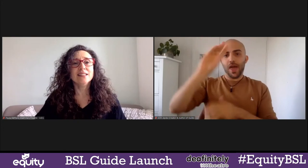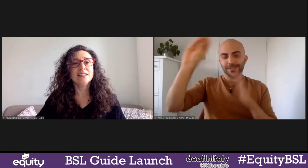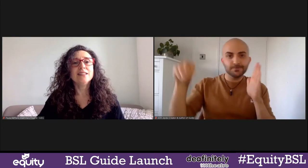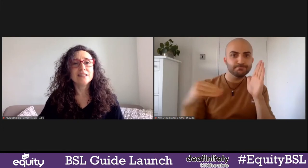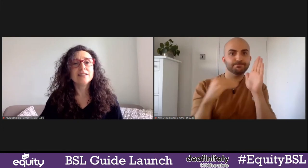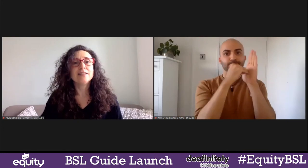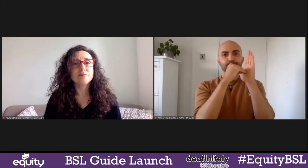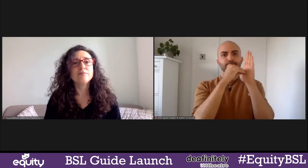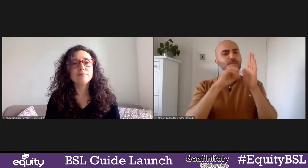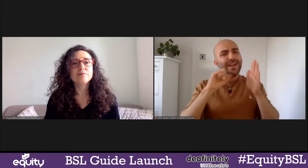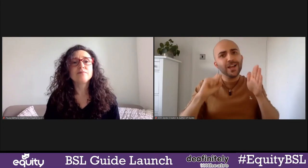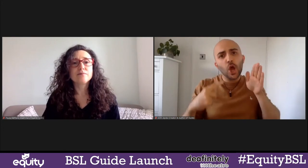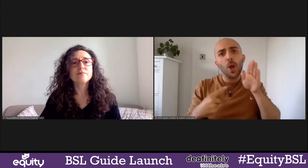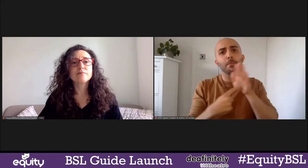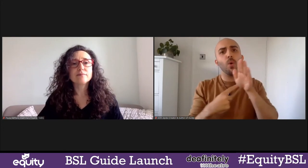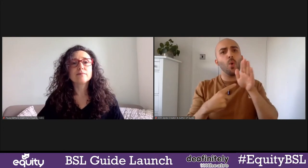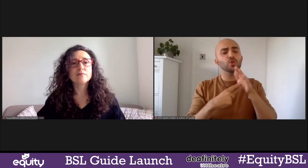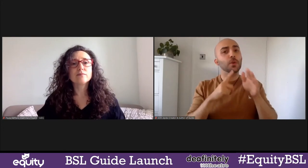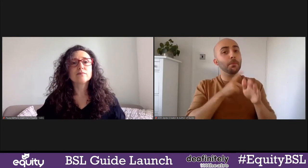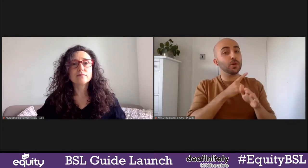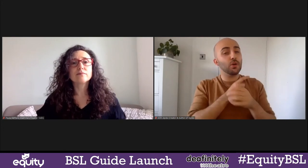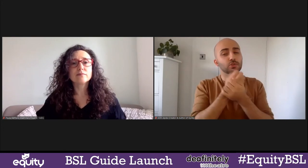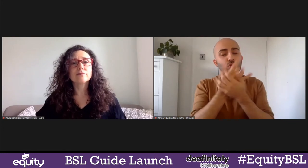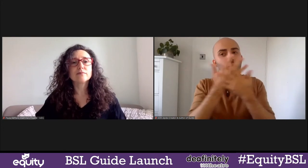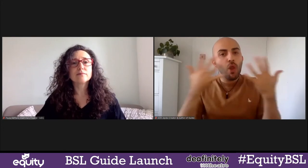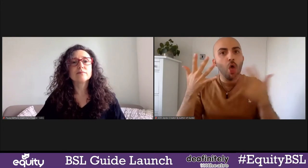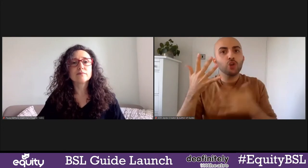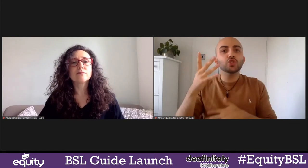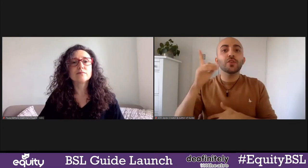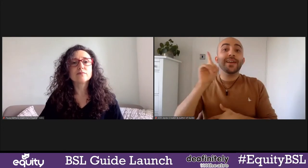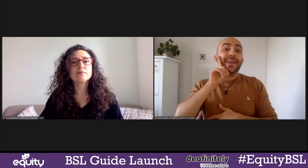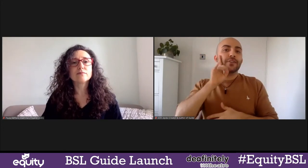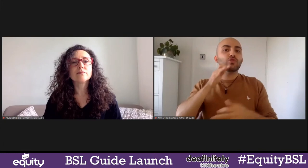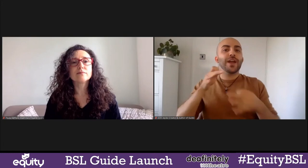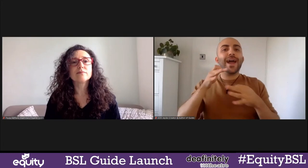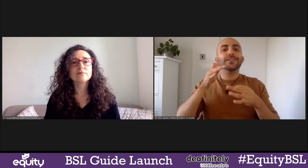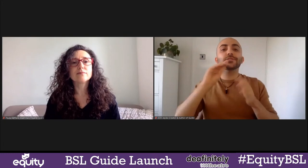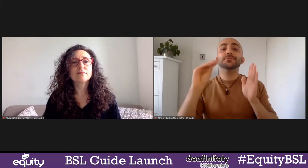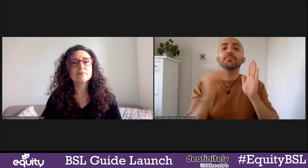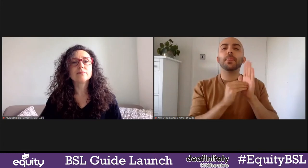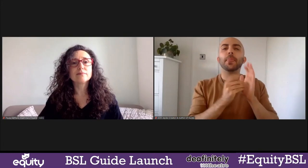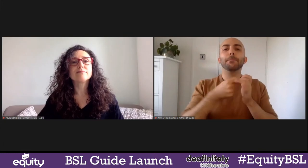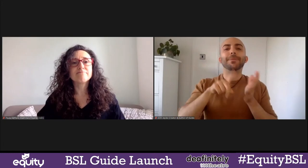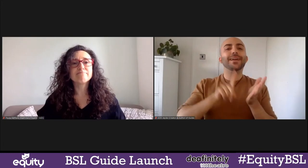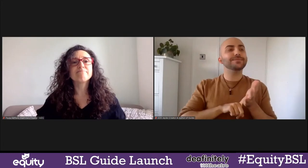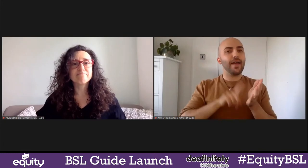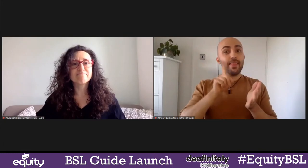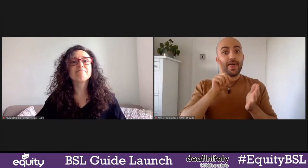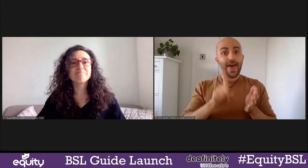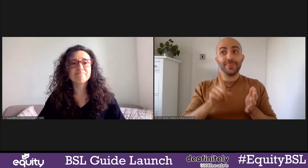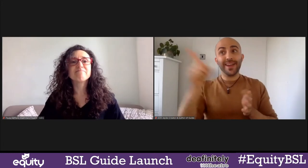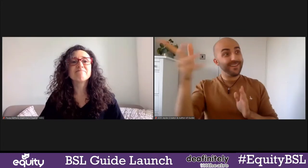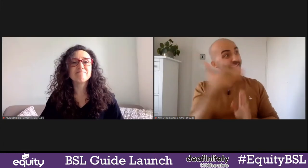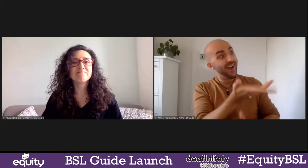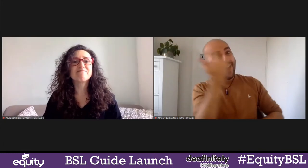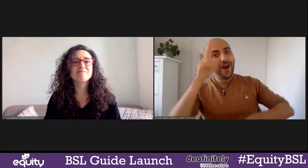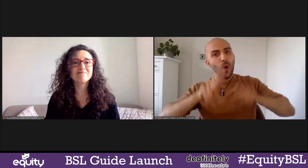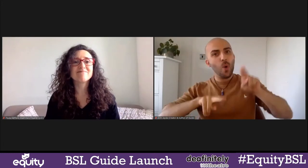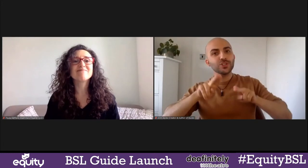I think it's wonderful that Spotlight are including the levels of BSL and consider it to be important, because hearing actors may